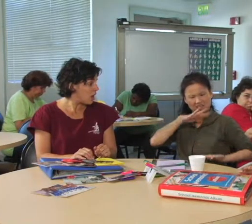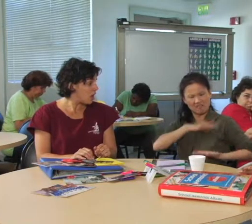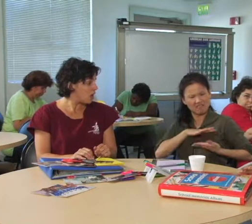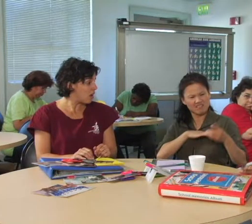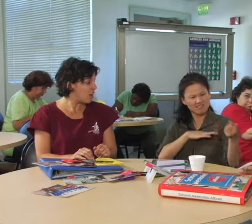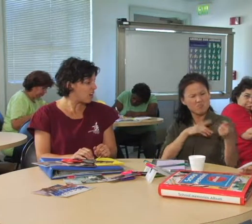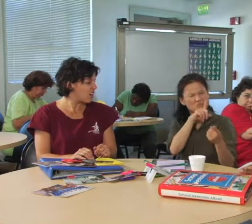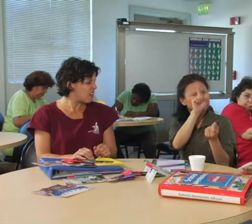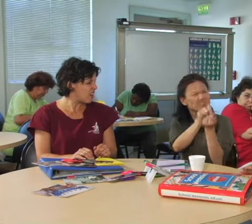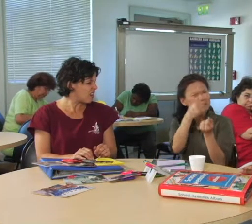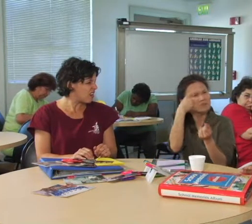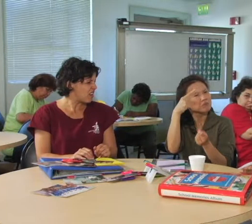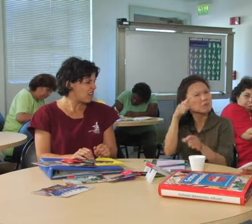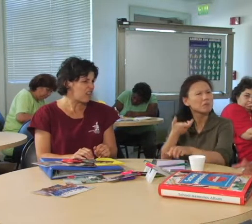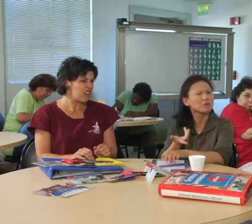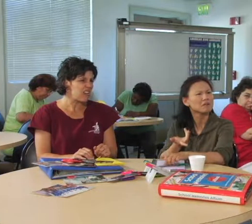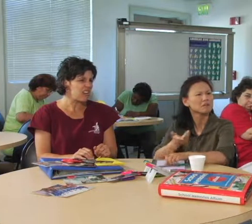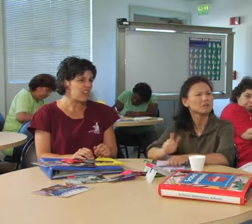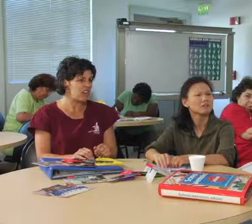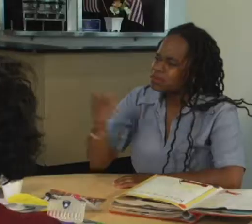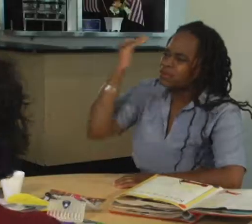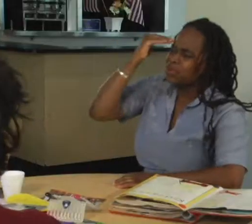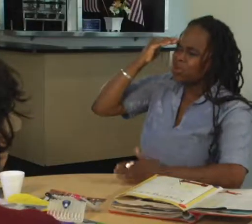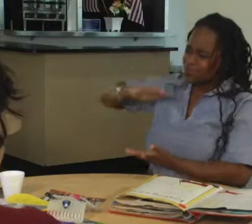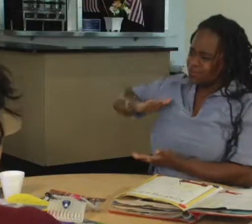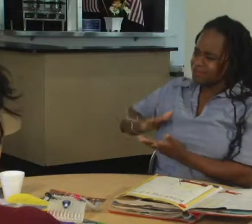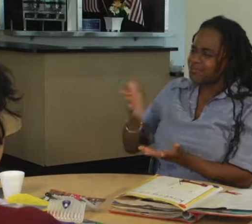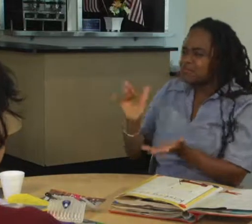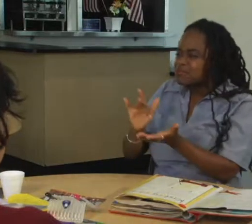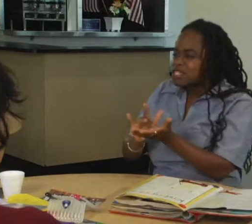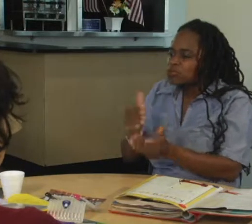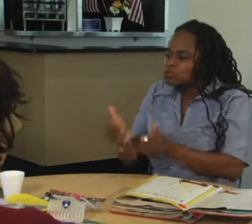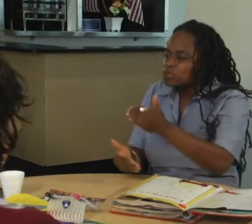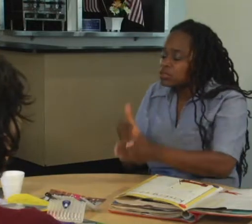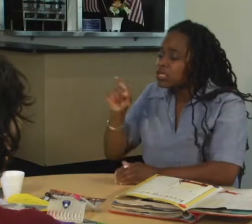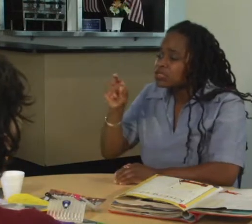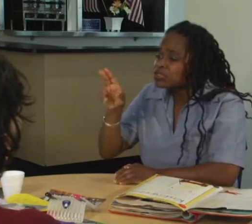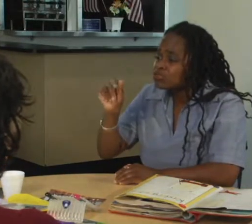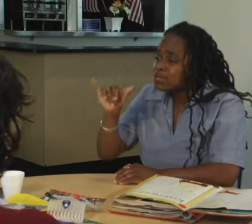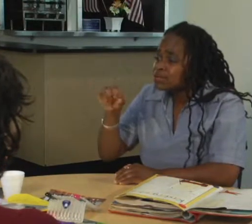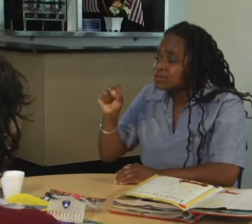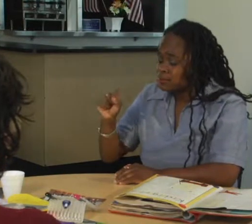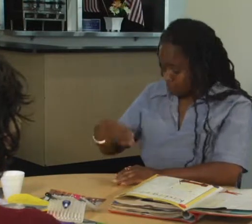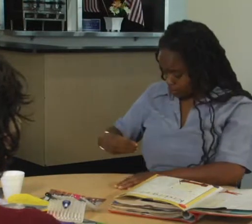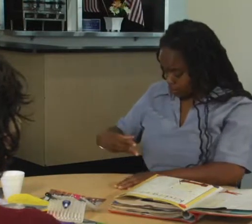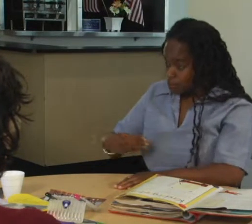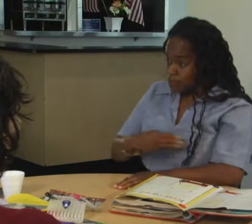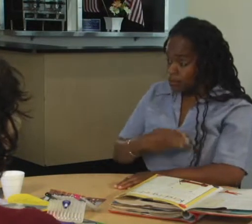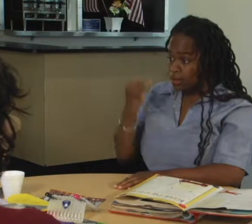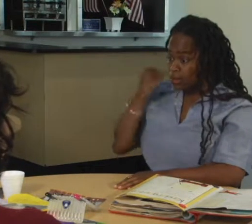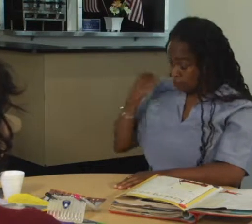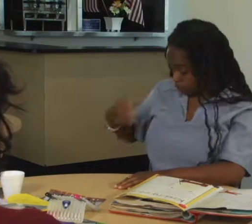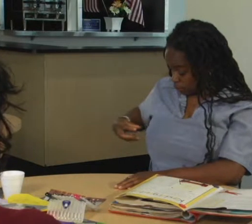one of those. What's it for exactly? It's a medical procedure using X-rays that allows for early detection of breast